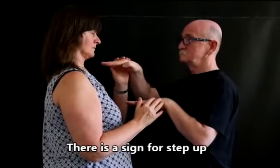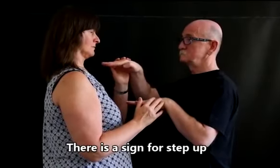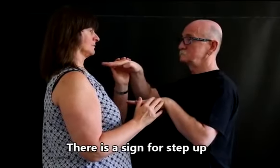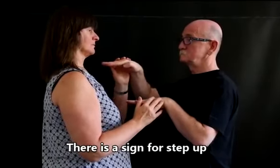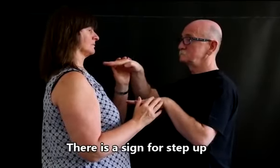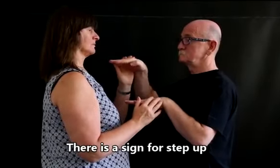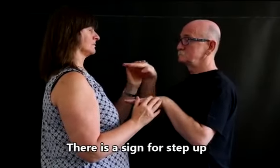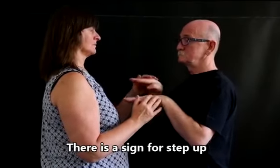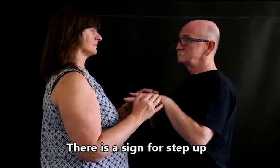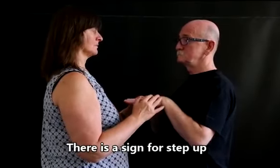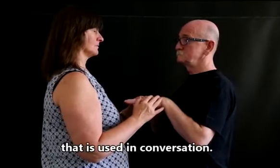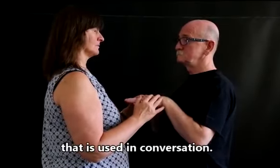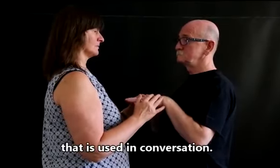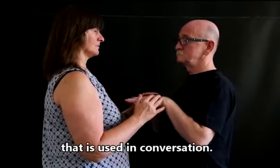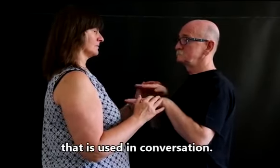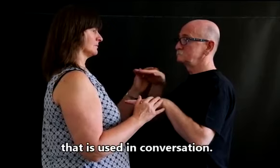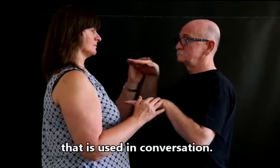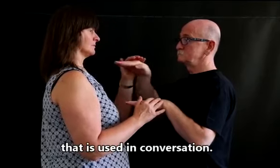is a sign for step up that is used in conversation,